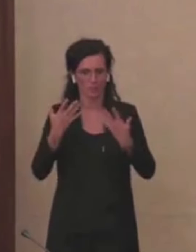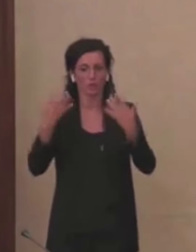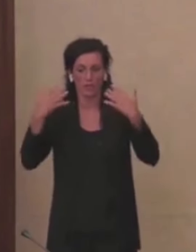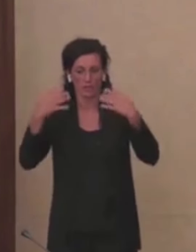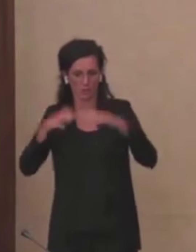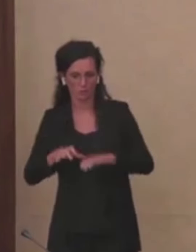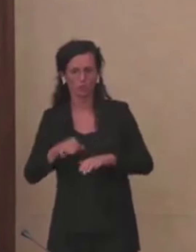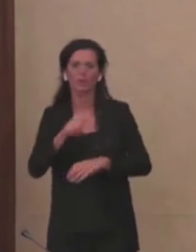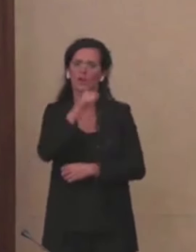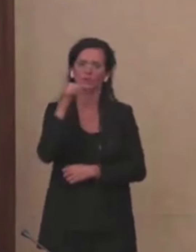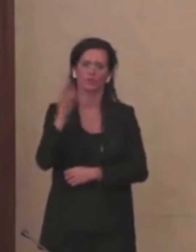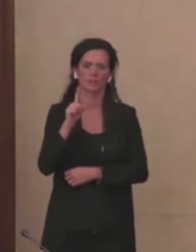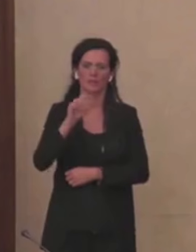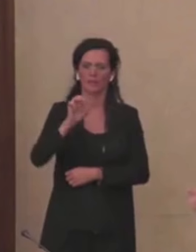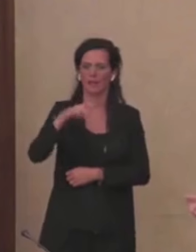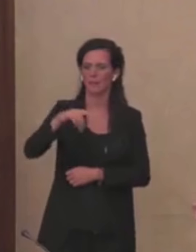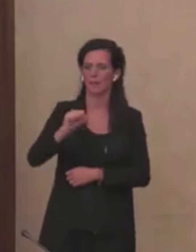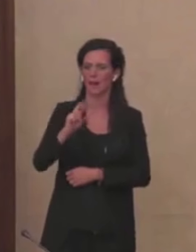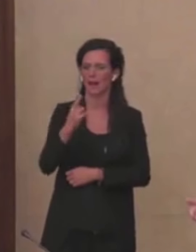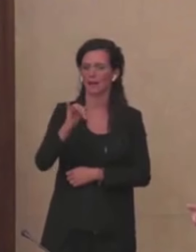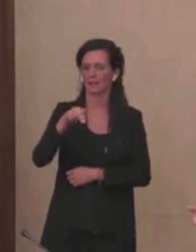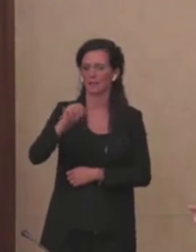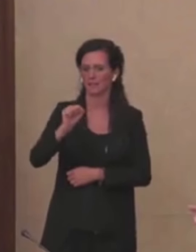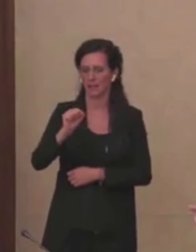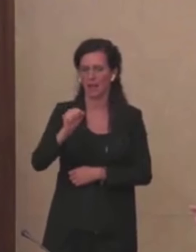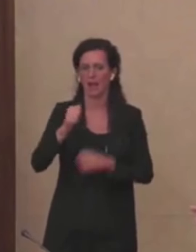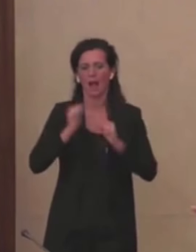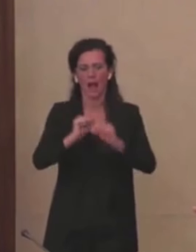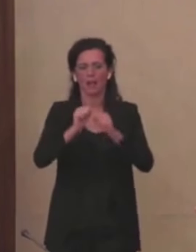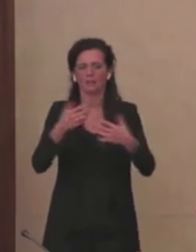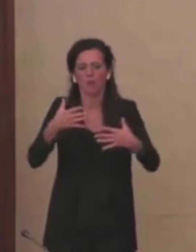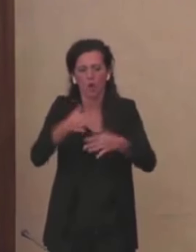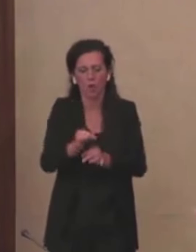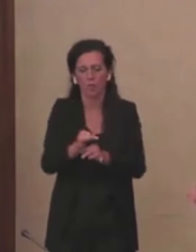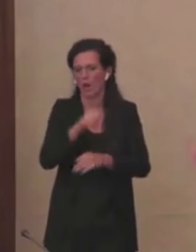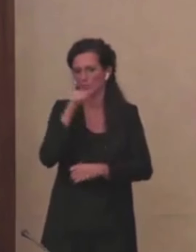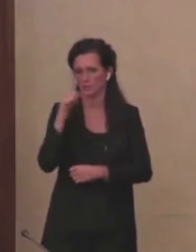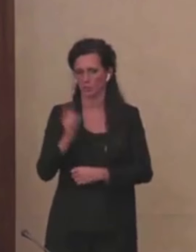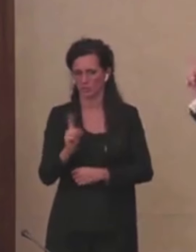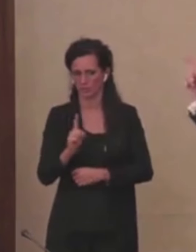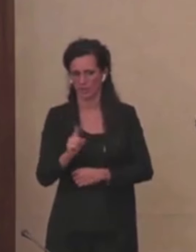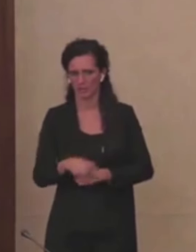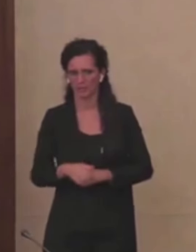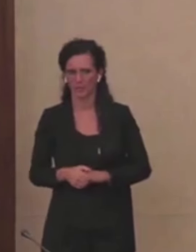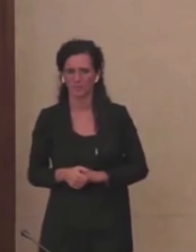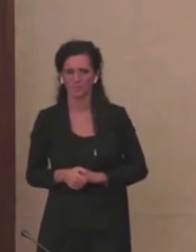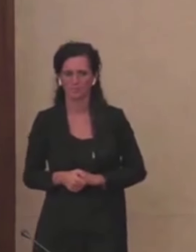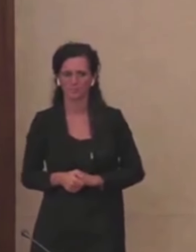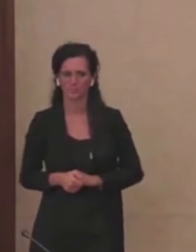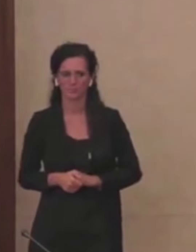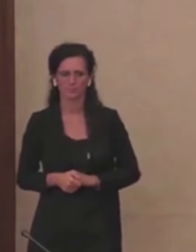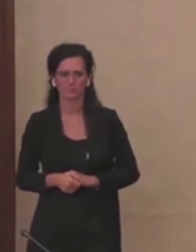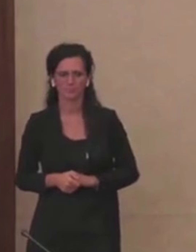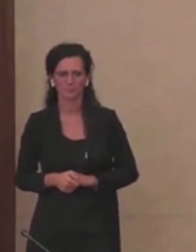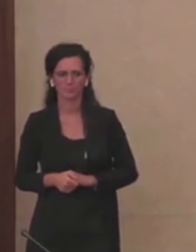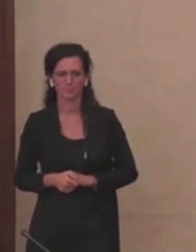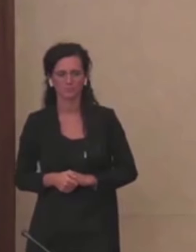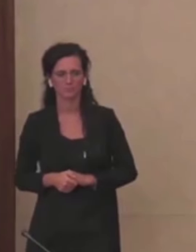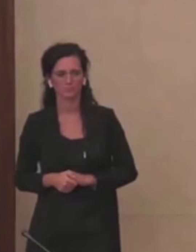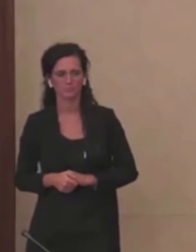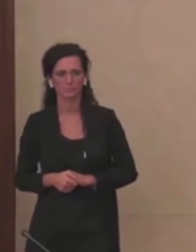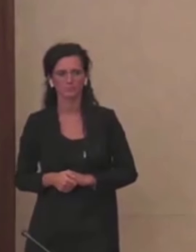anticoagulants. What they need is to relieve the vascular inflammation. So what we did is we sorted